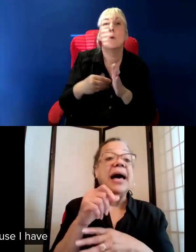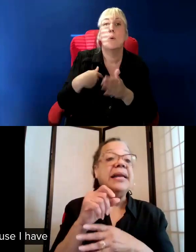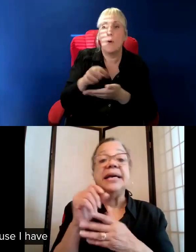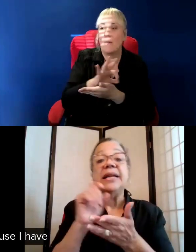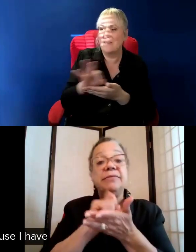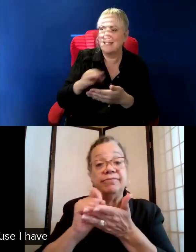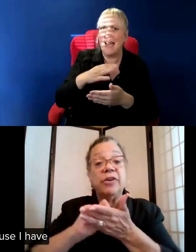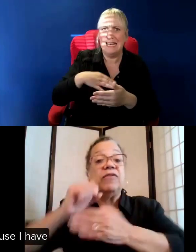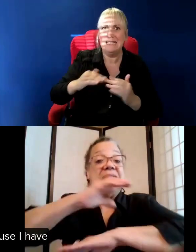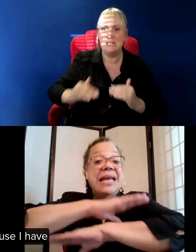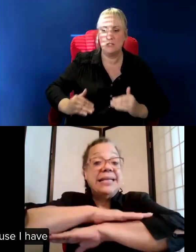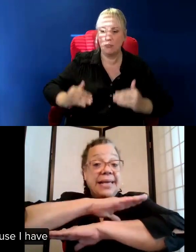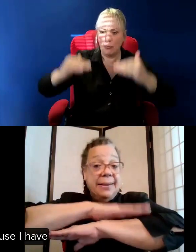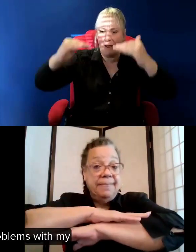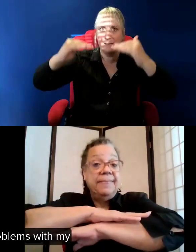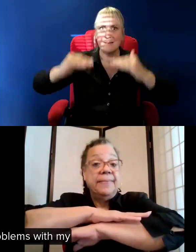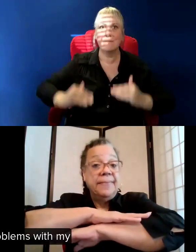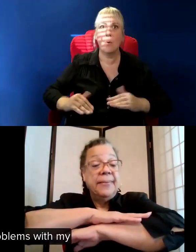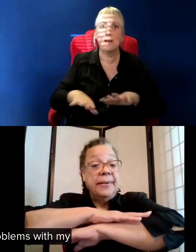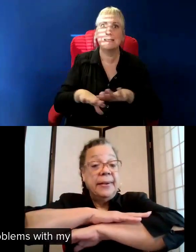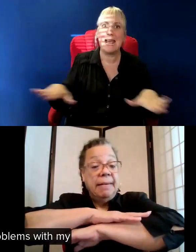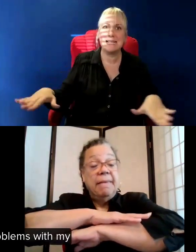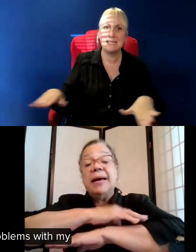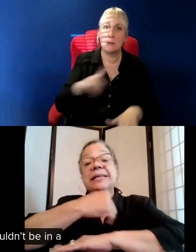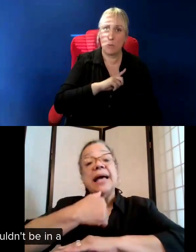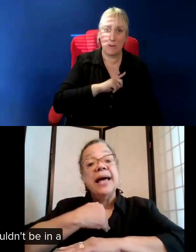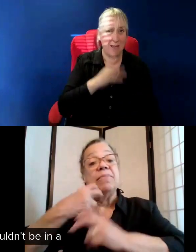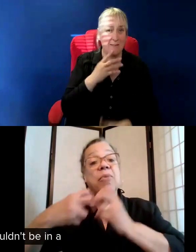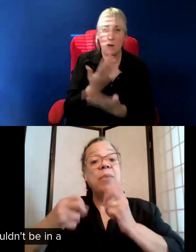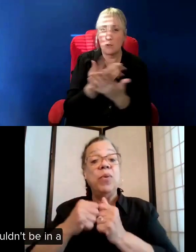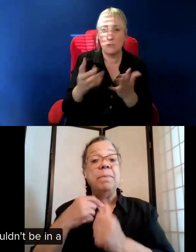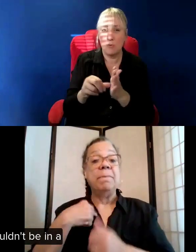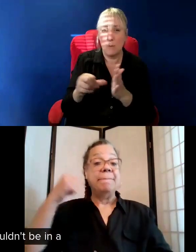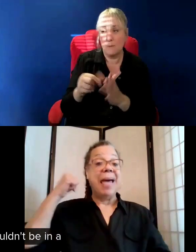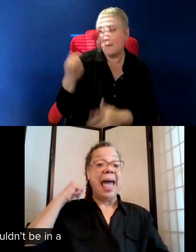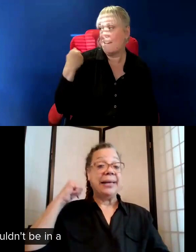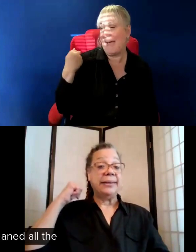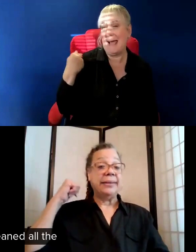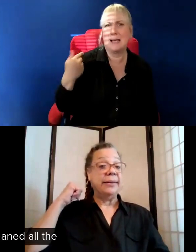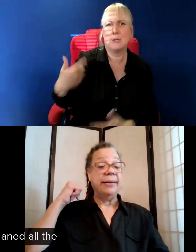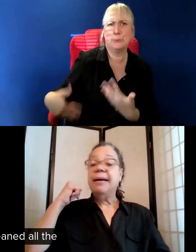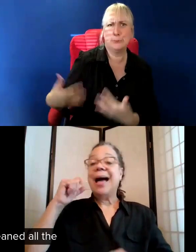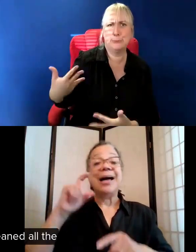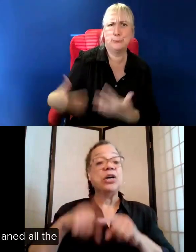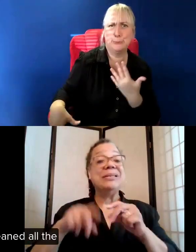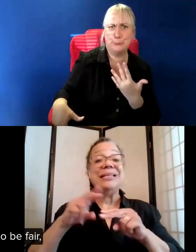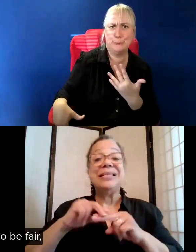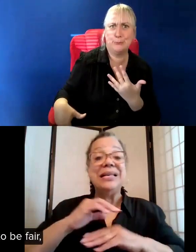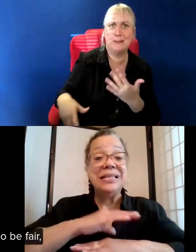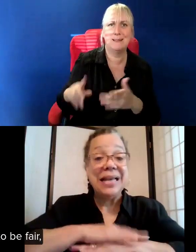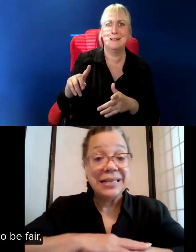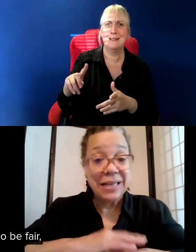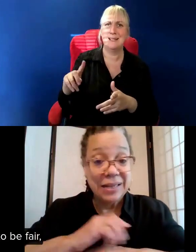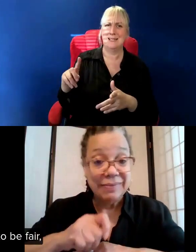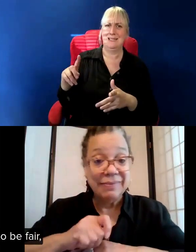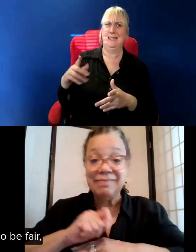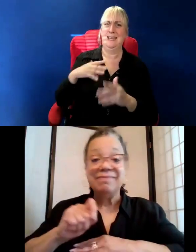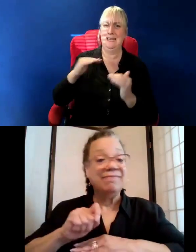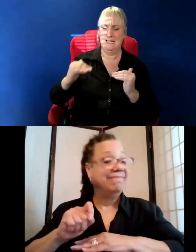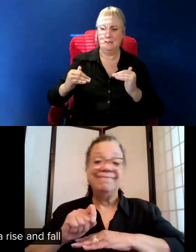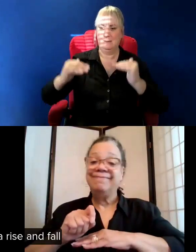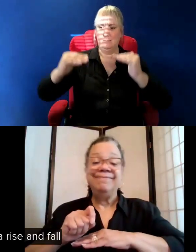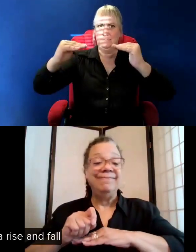desk because I have horrendous problems with my back and I couldn't be in a desk that I leaned all the time. So to be fair,